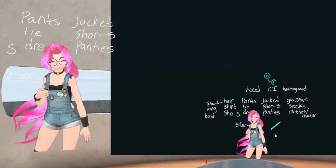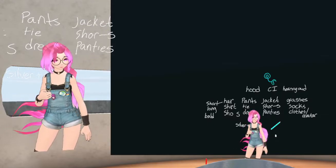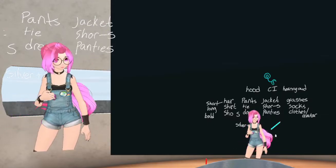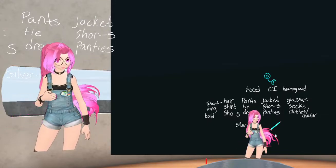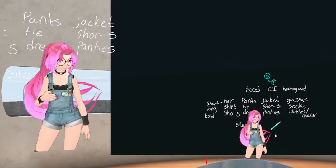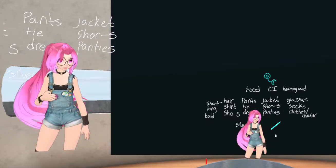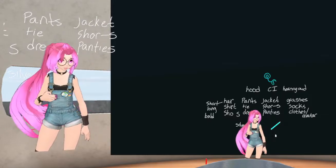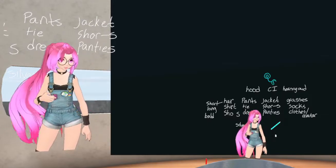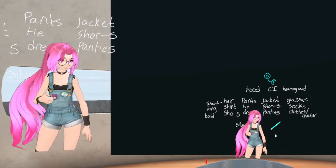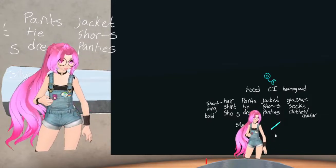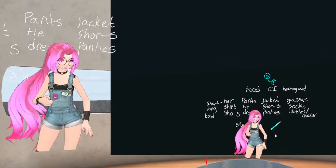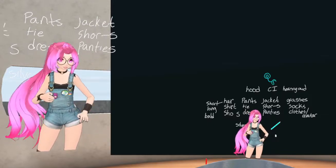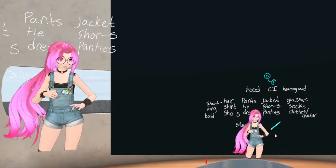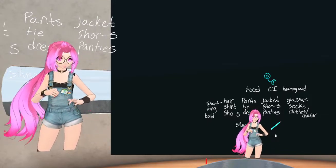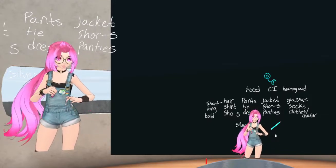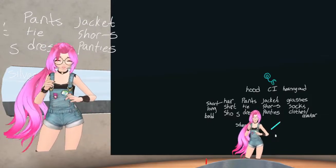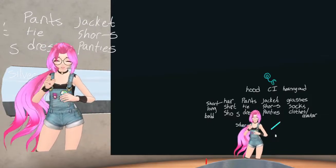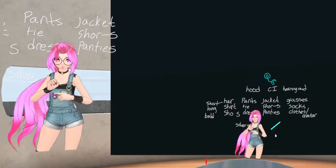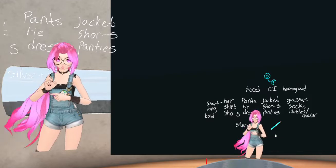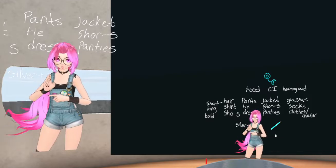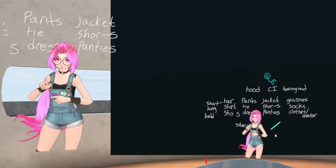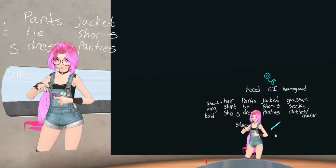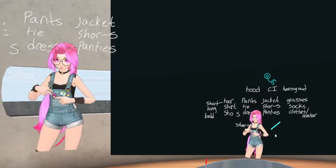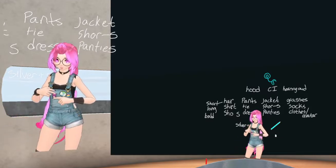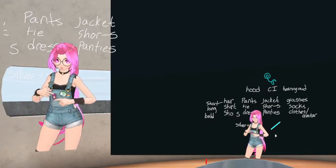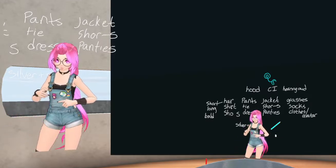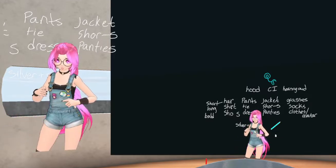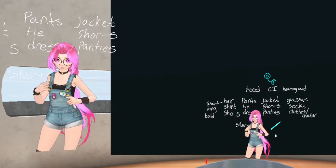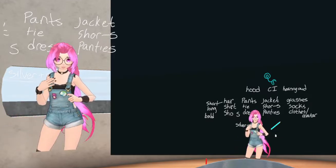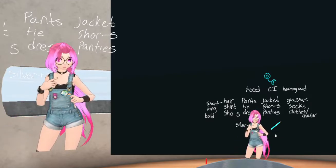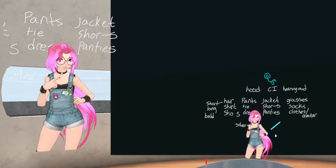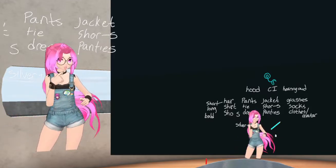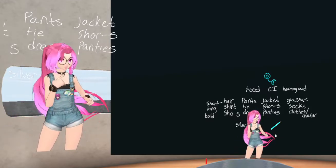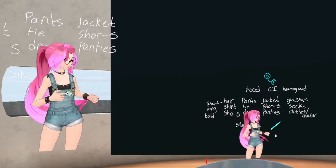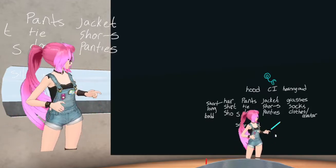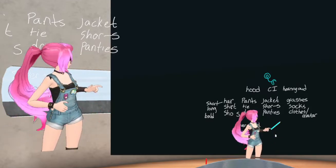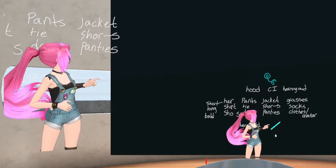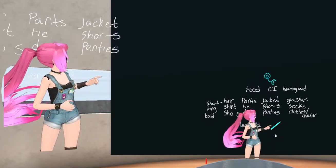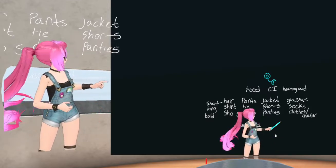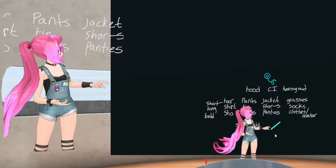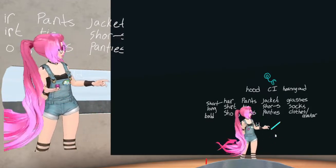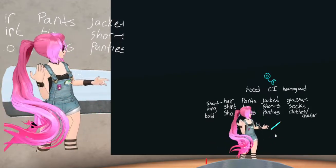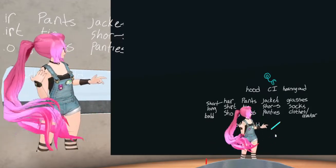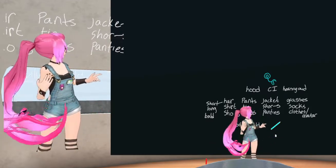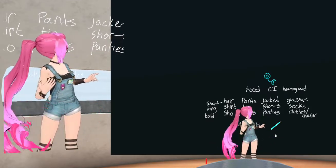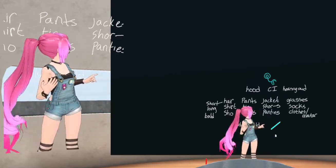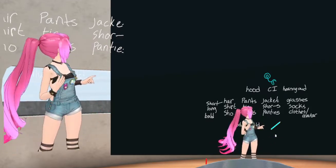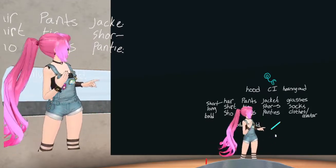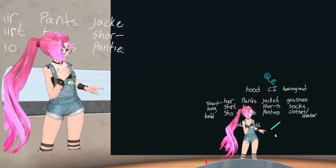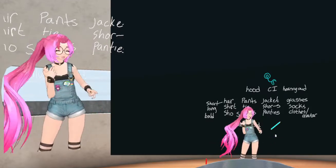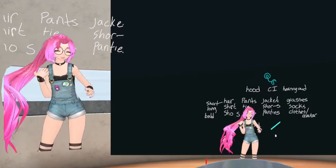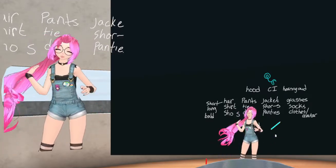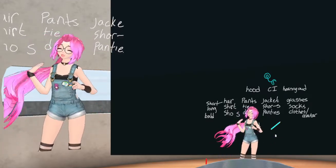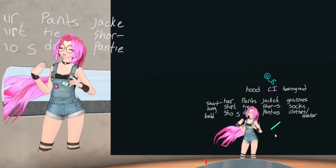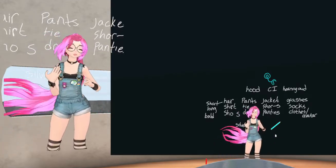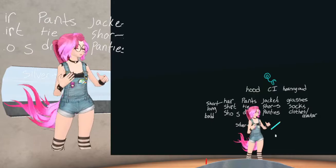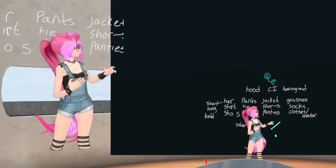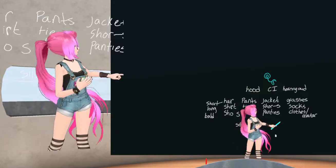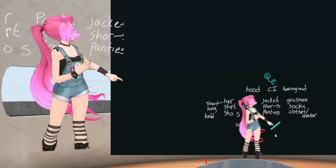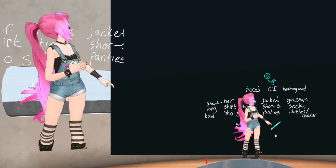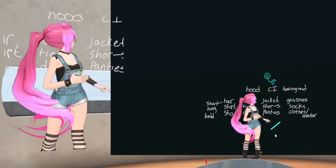white. Okay. Well, people who live in Europe are a little bit more likely to get silver, or if you're older in the US.